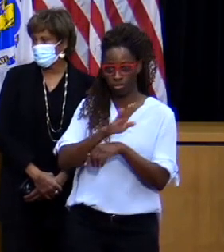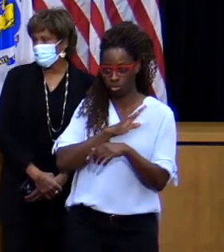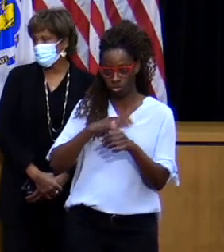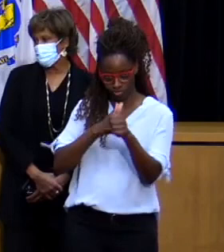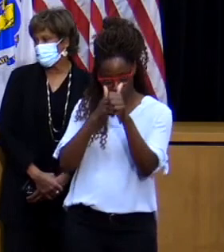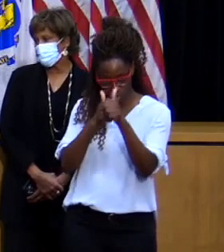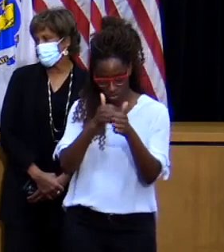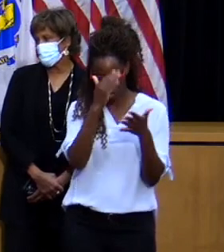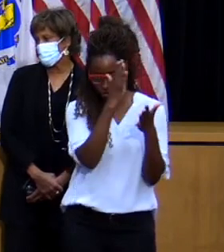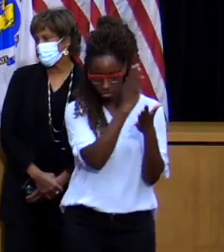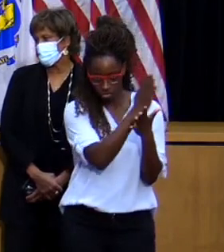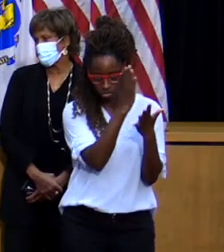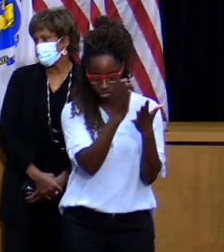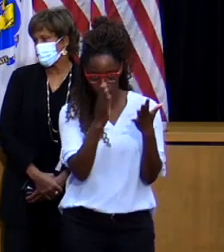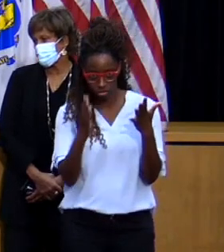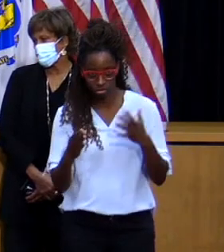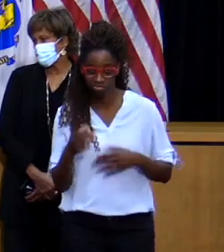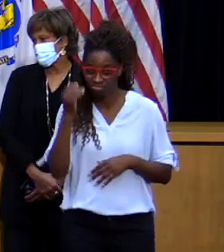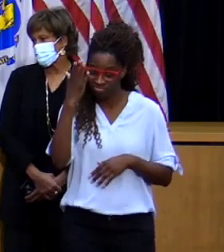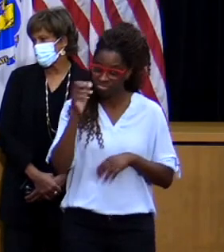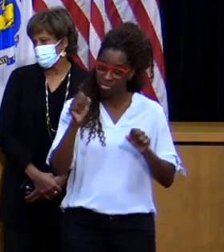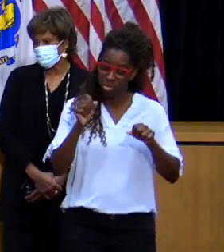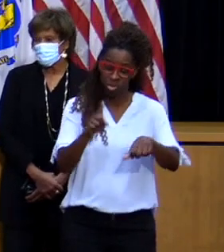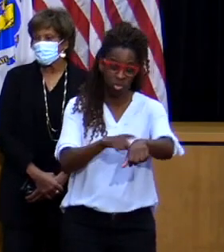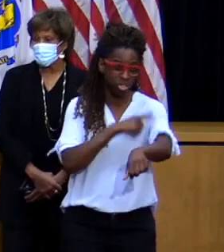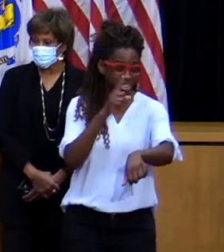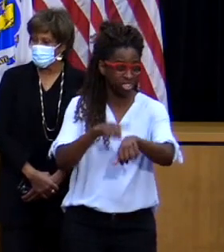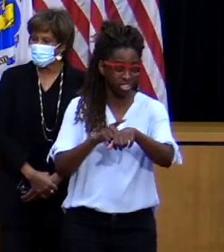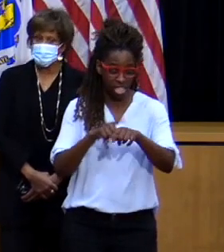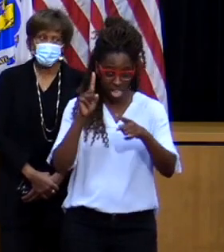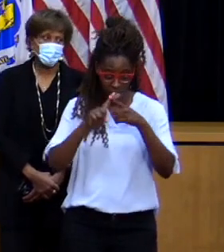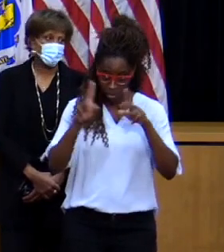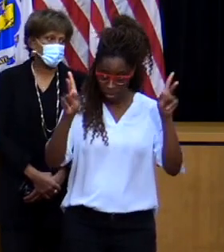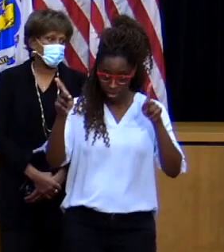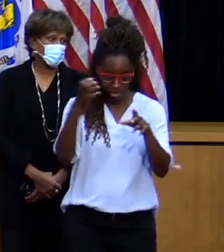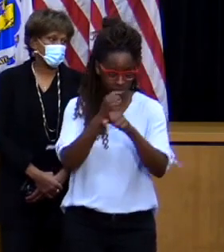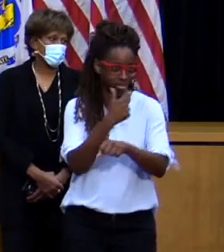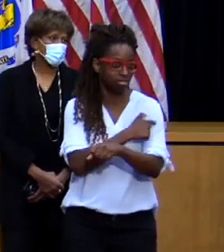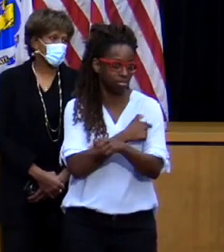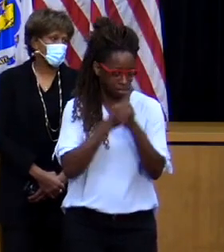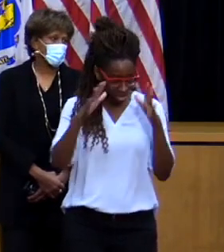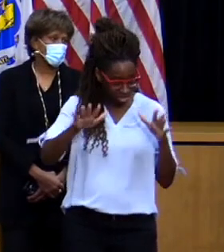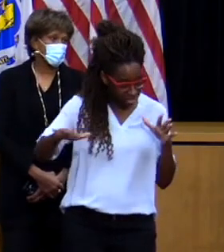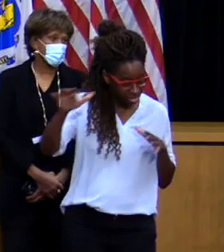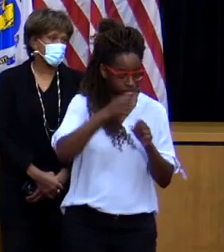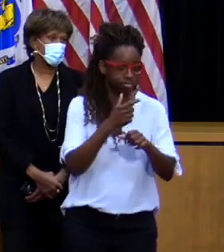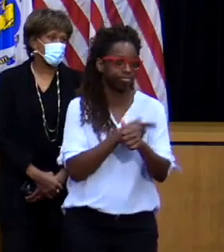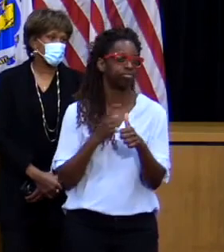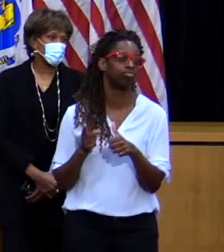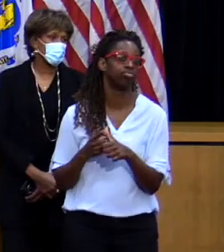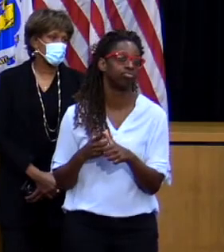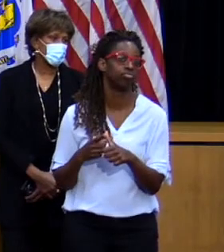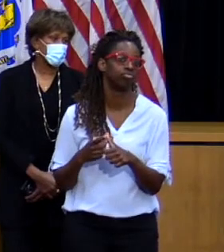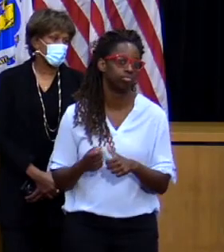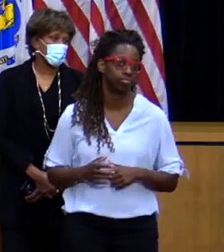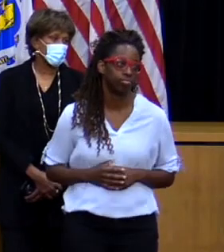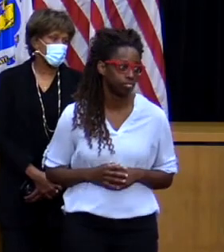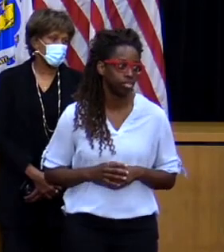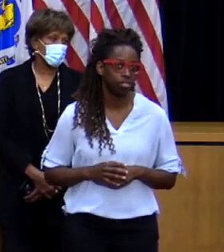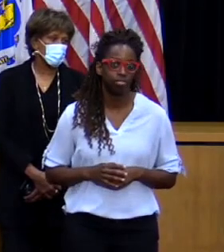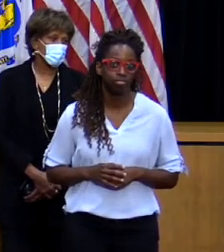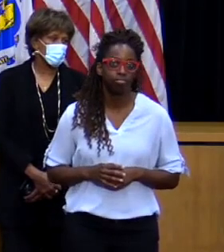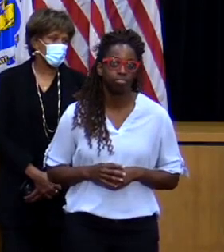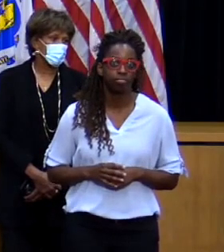time until we get large numbers of the community vaccinated. Doctor, a practical question on the vaccines.